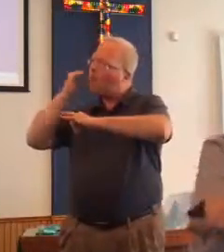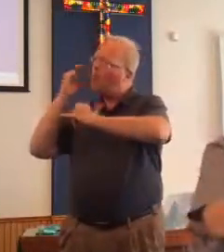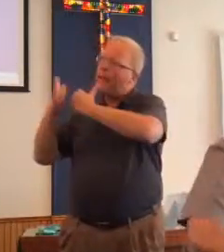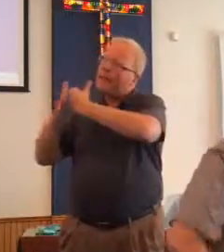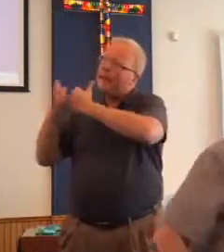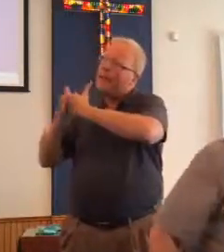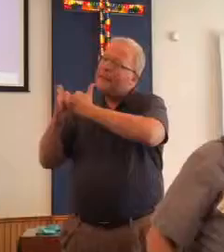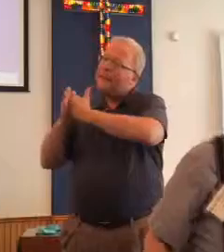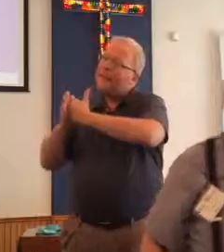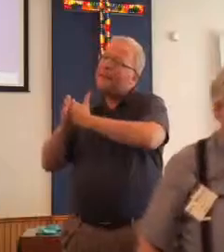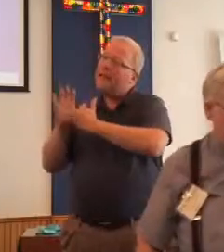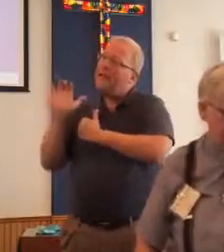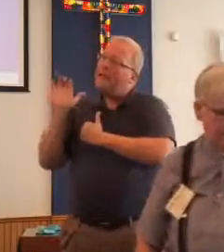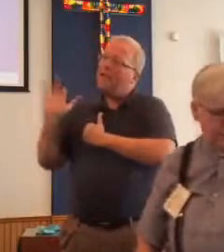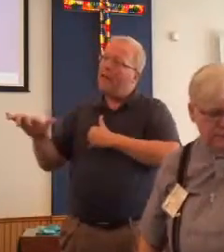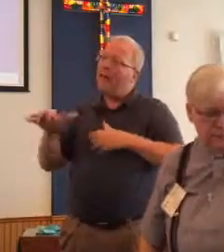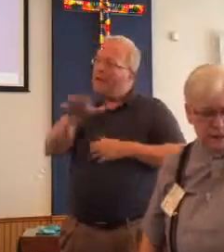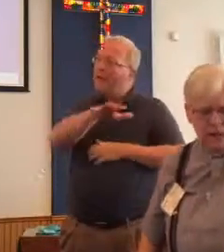the town of Kadesh.